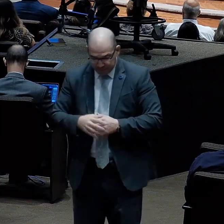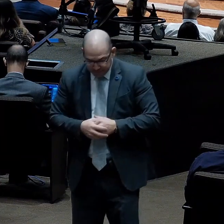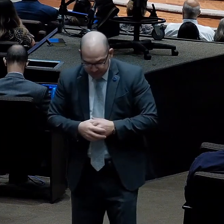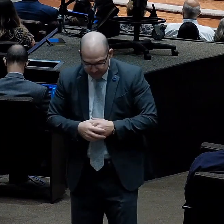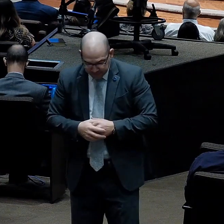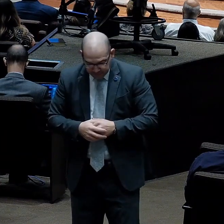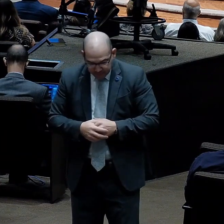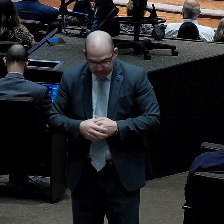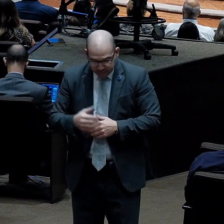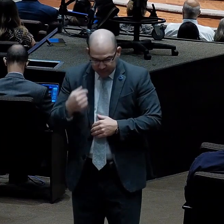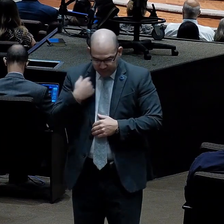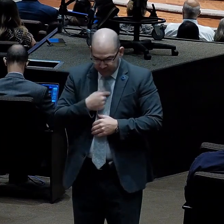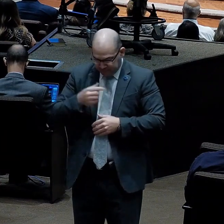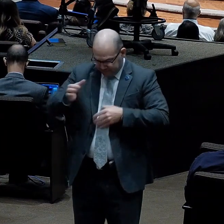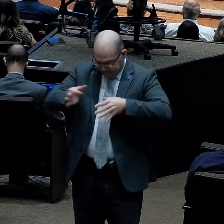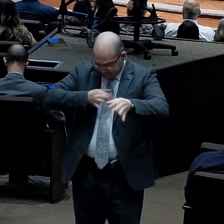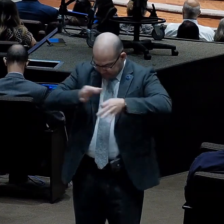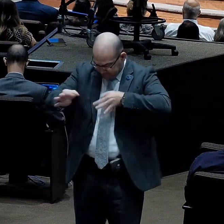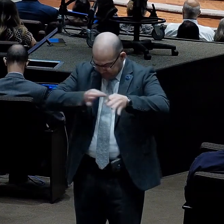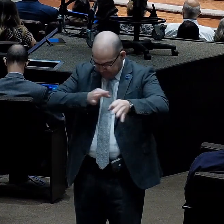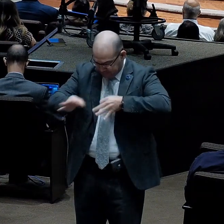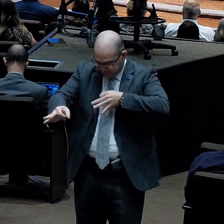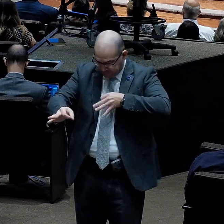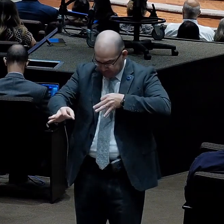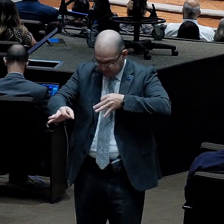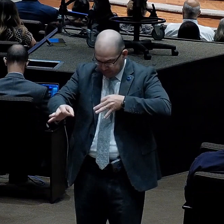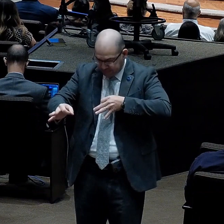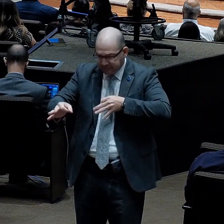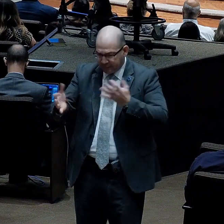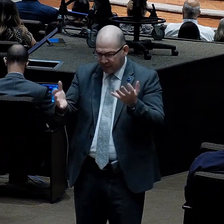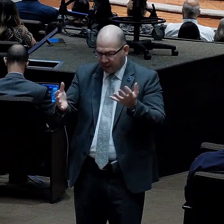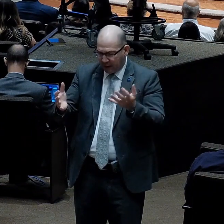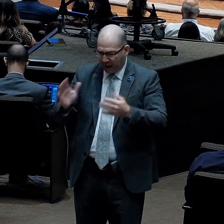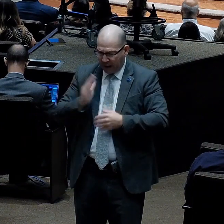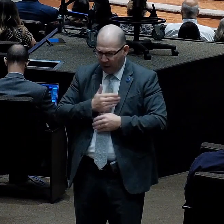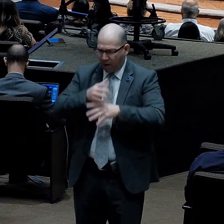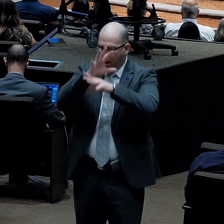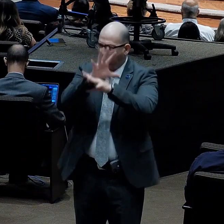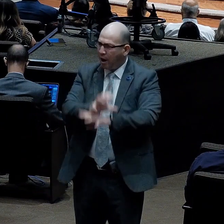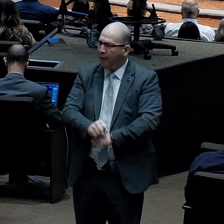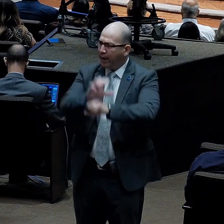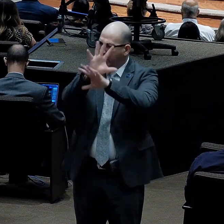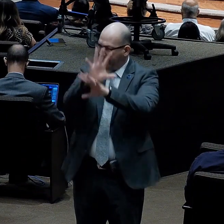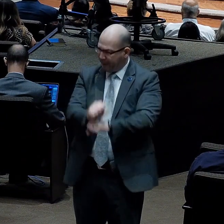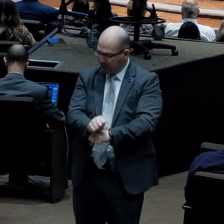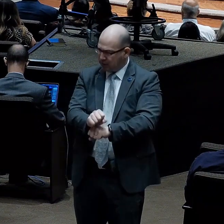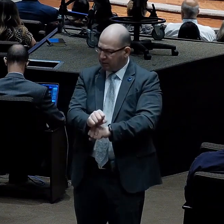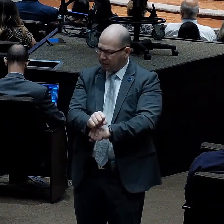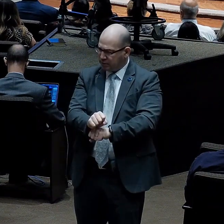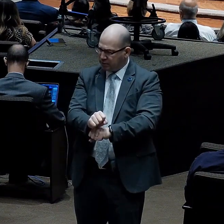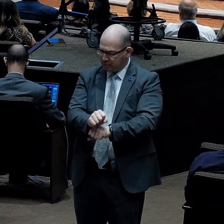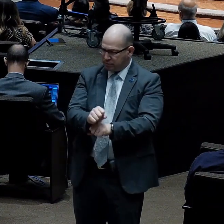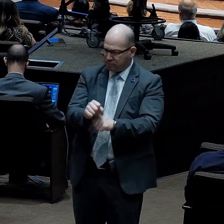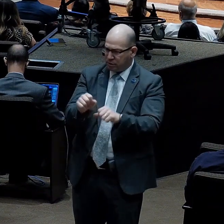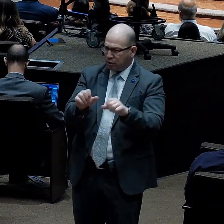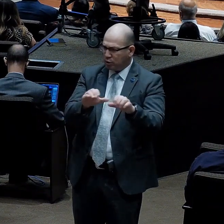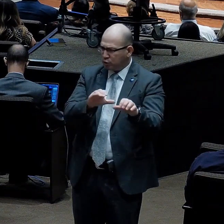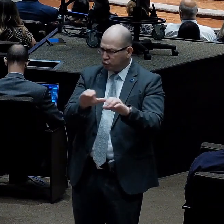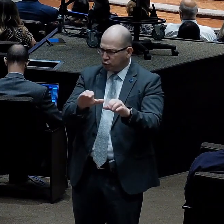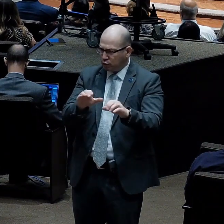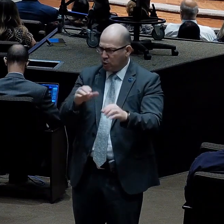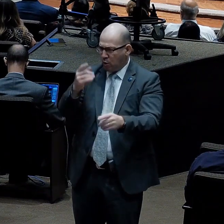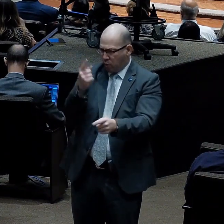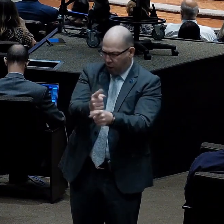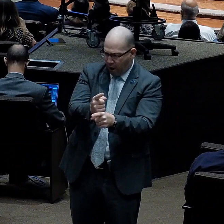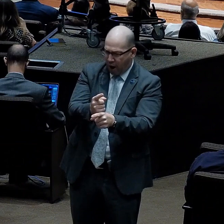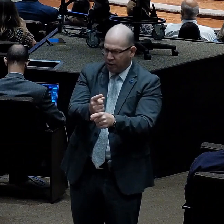discussed the biblical practice, some of the how to show justice. And we talked about Psalm 82, 3,